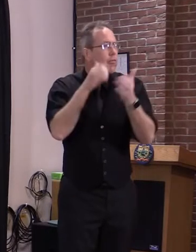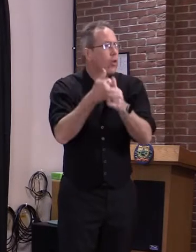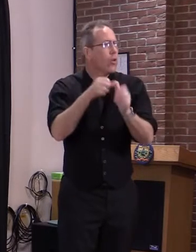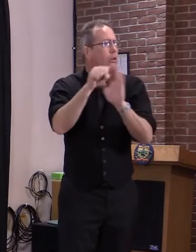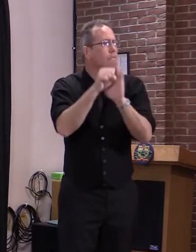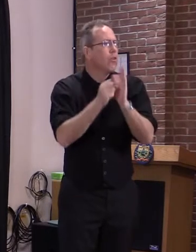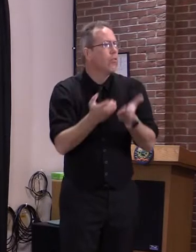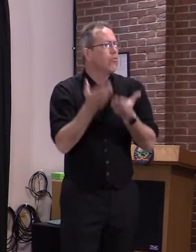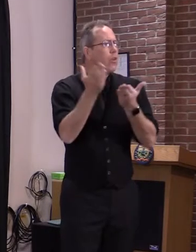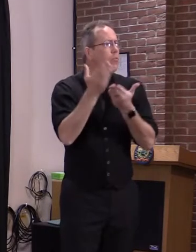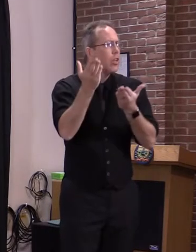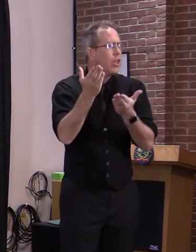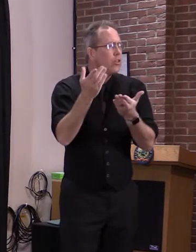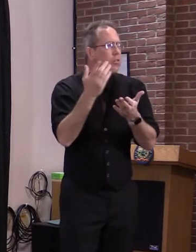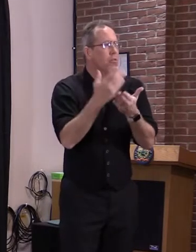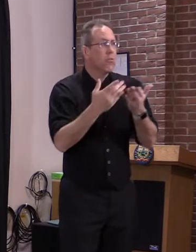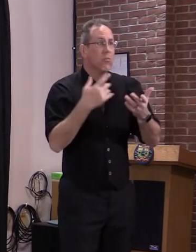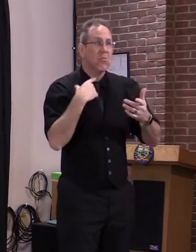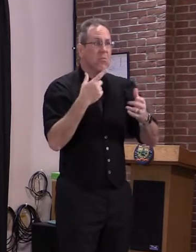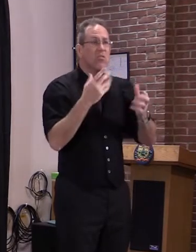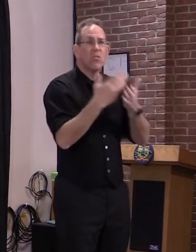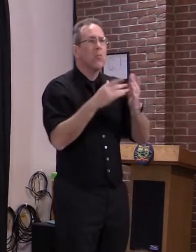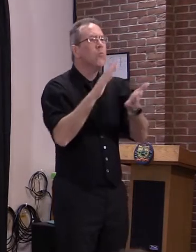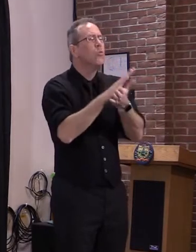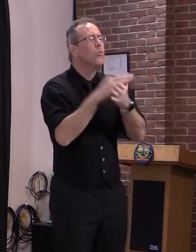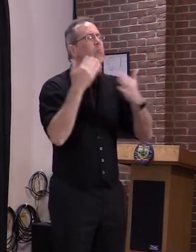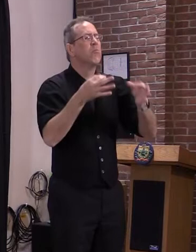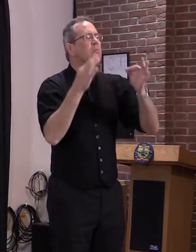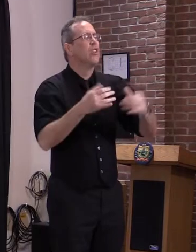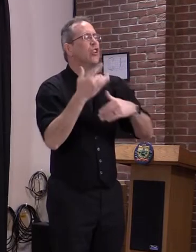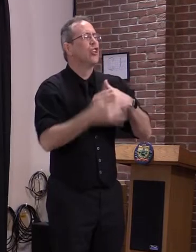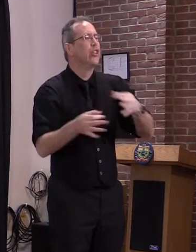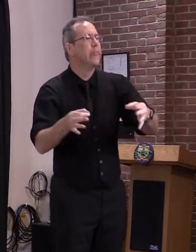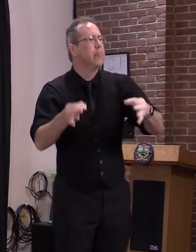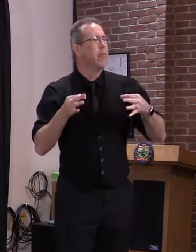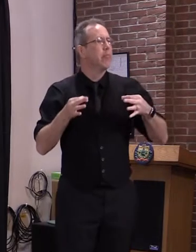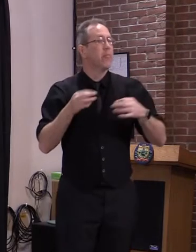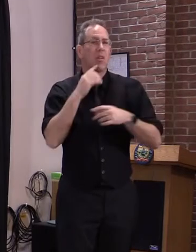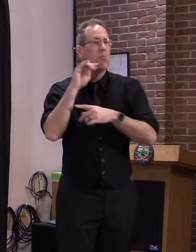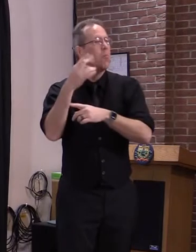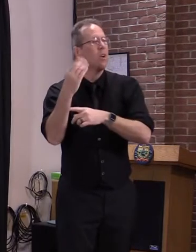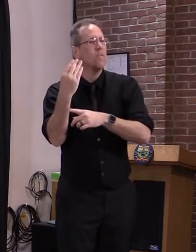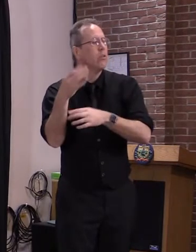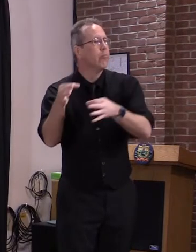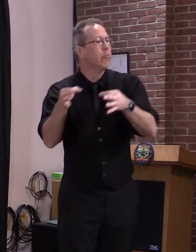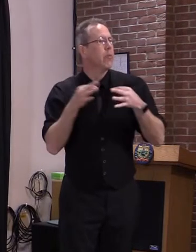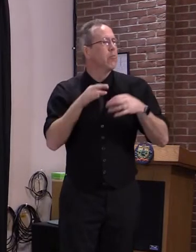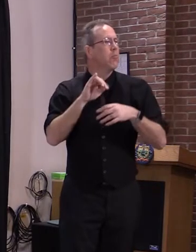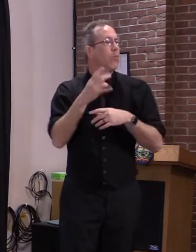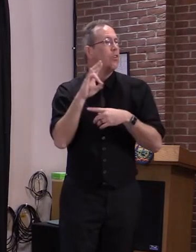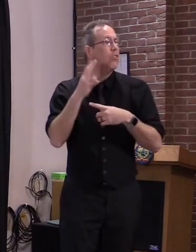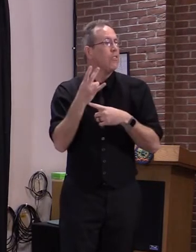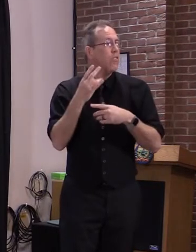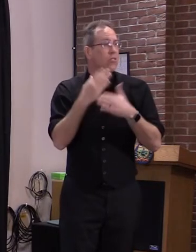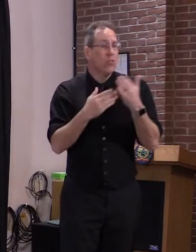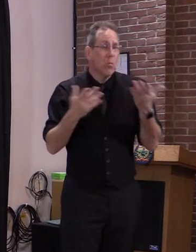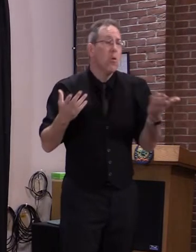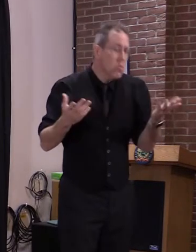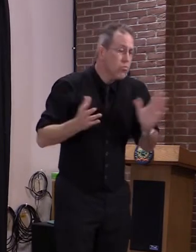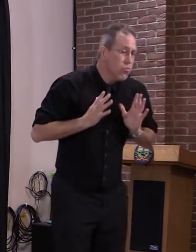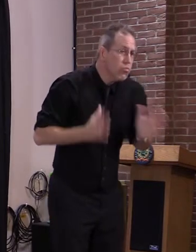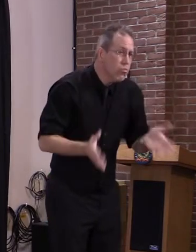earlier than March 14th, so we've been engaging a lot with districts as they're trying to make that transition. We are hoping the shift in